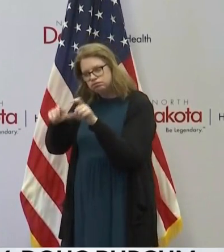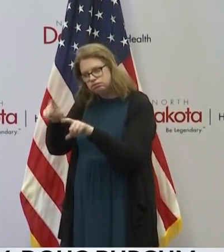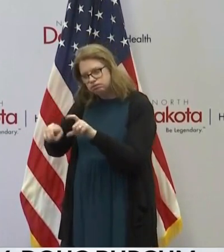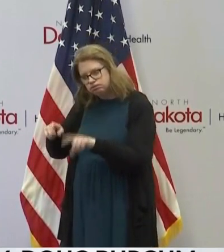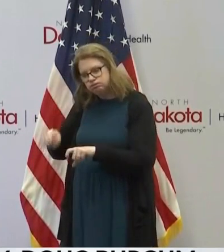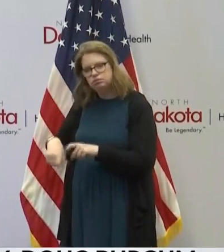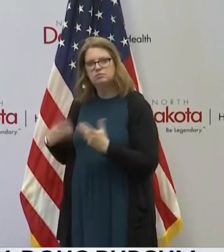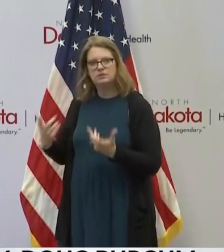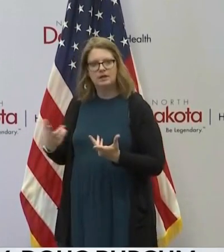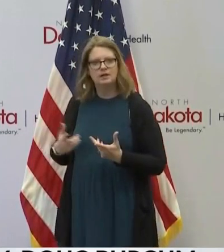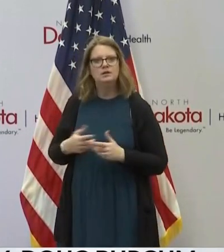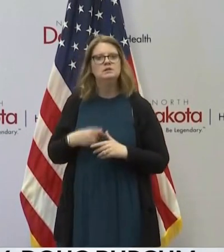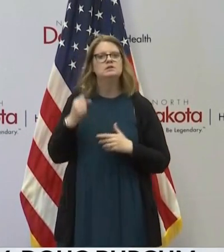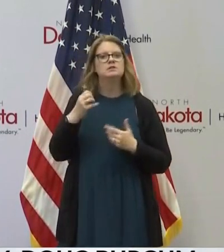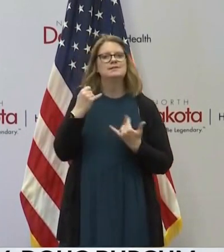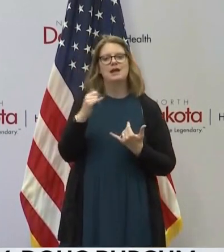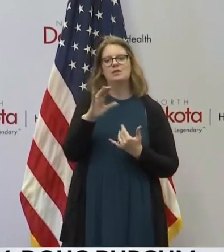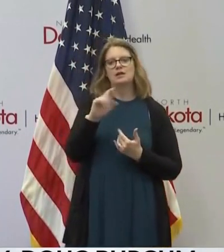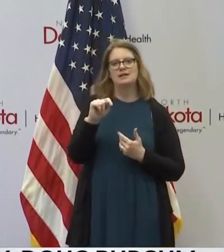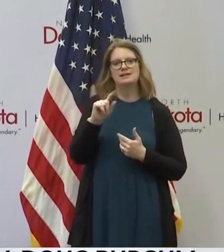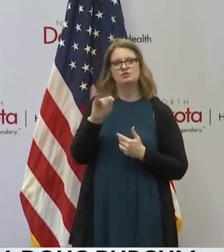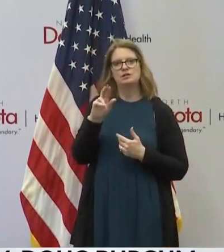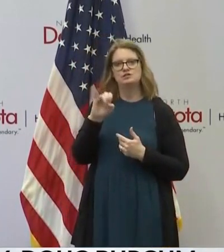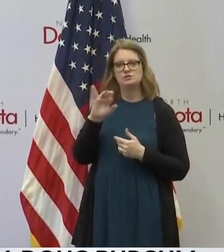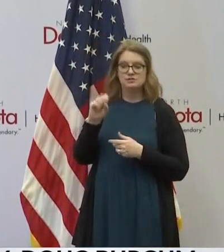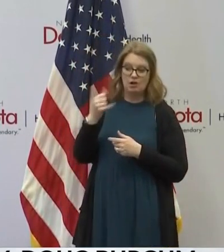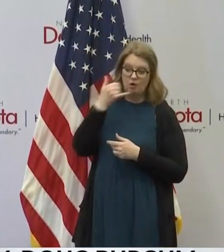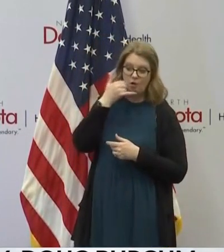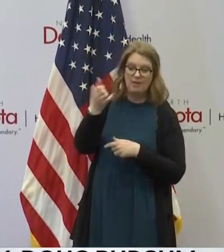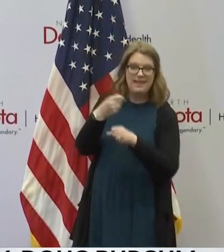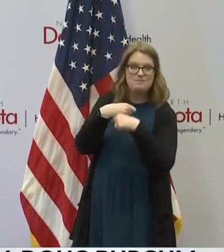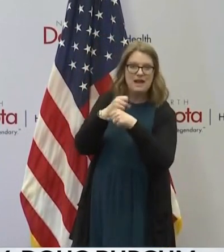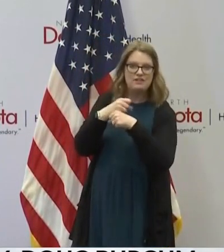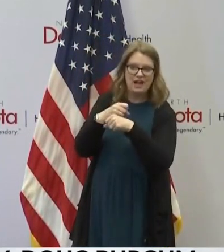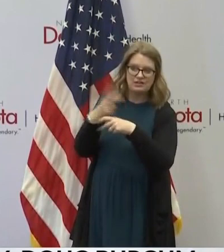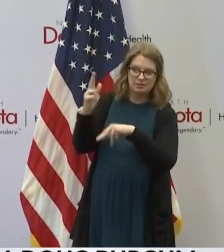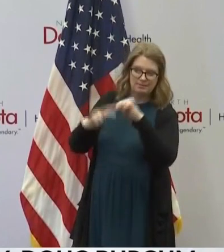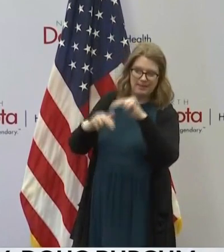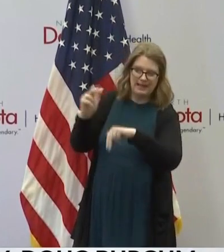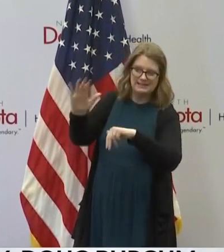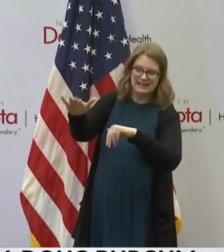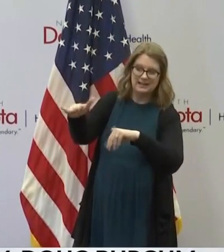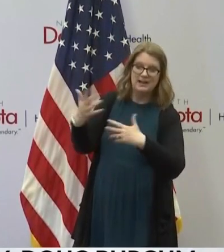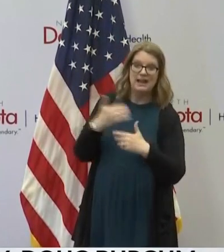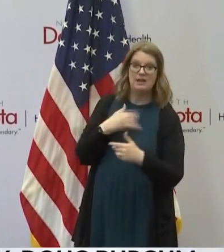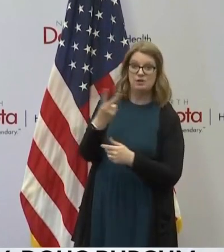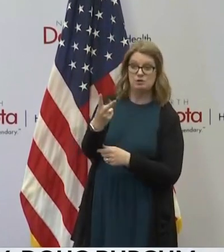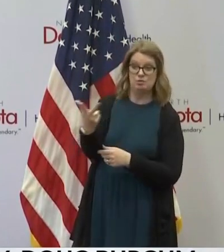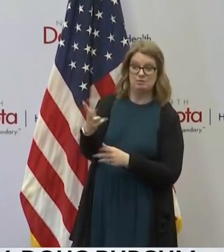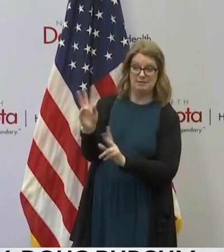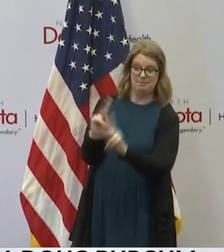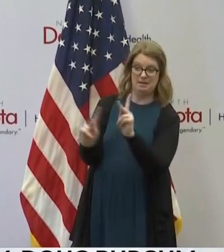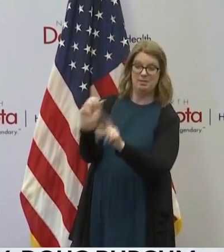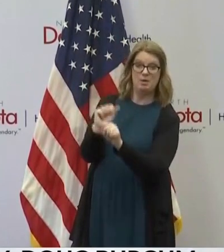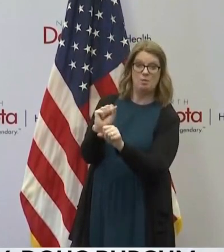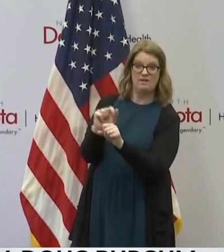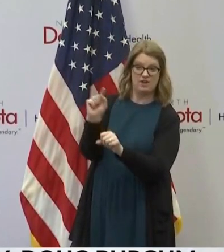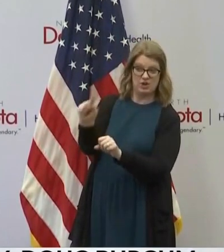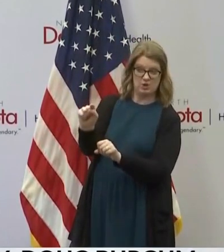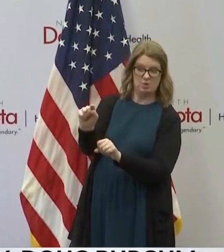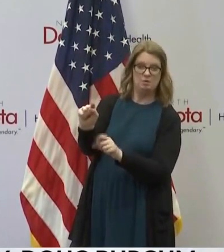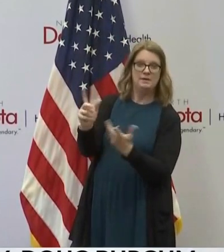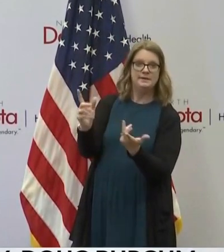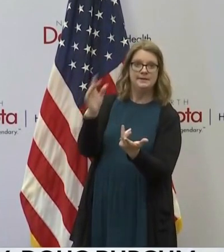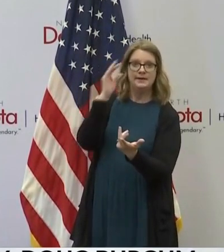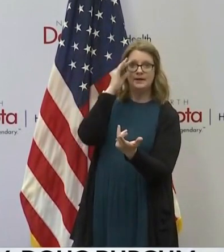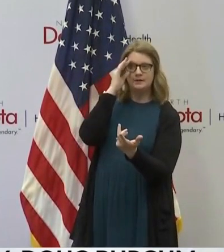might find that our contact tracers are calling up that manufacturing plant and saying, hi, we've got 2 or 3 people that work for you.